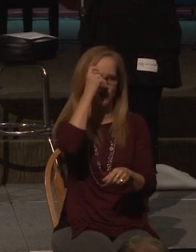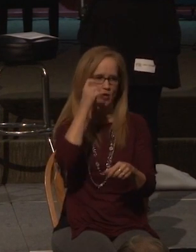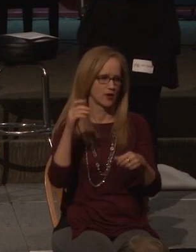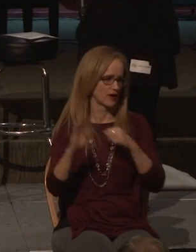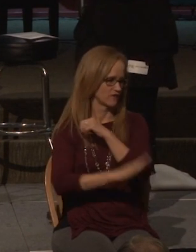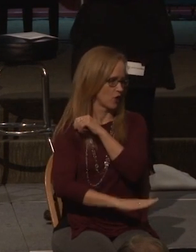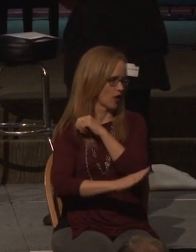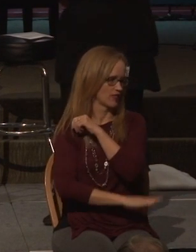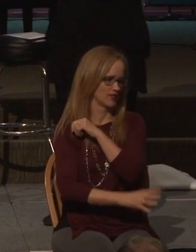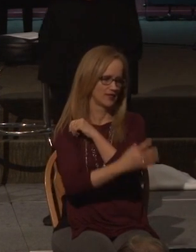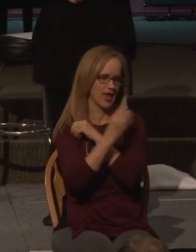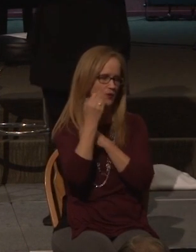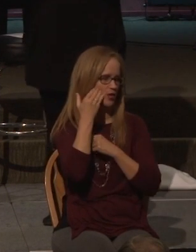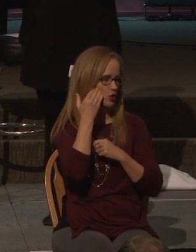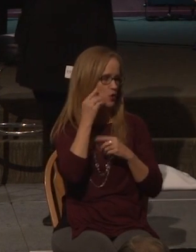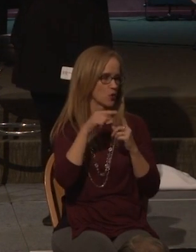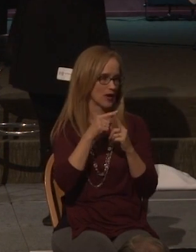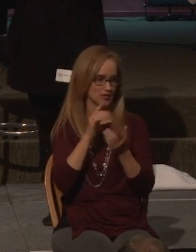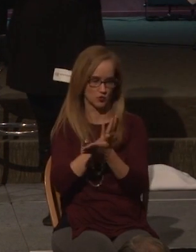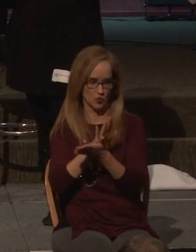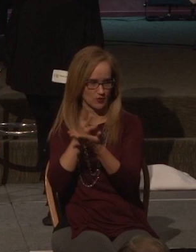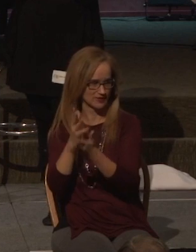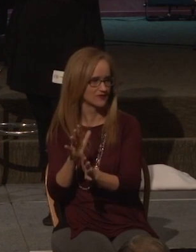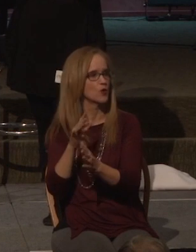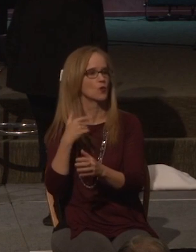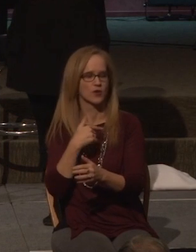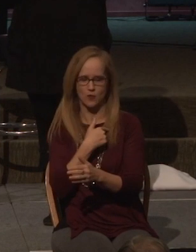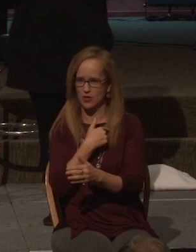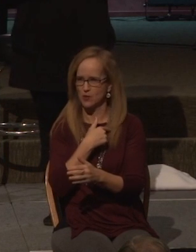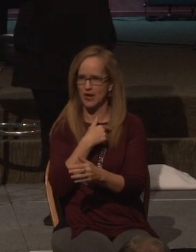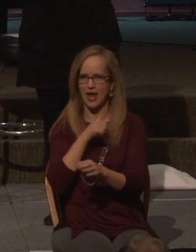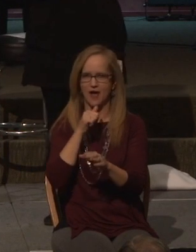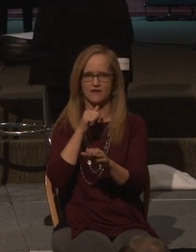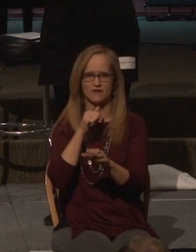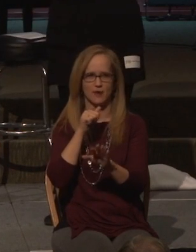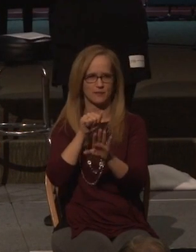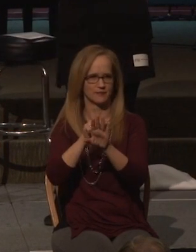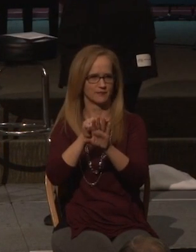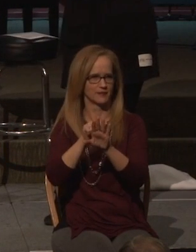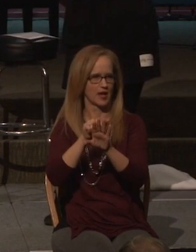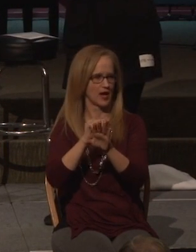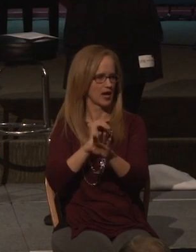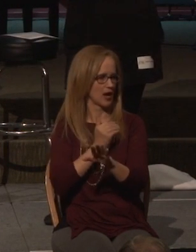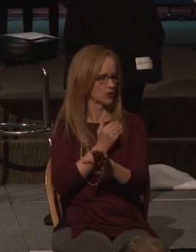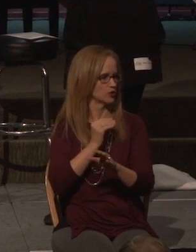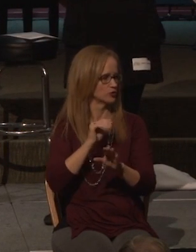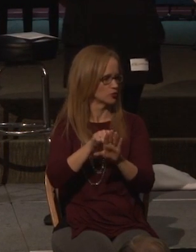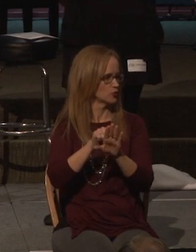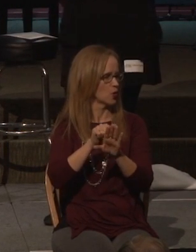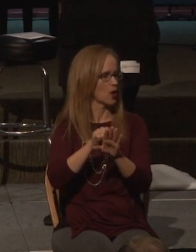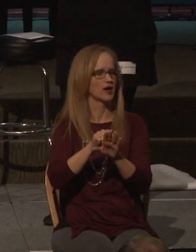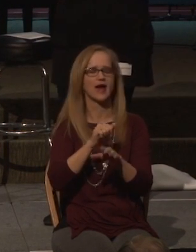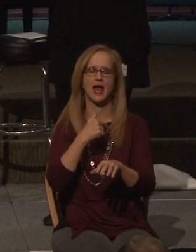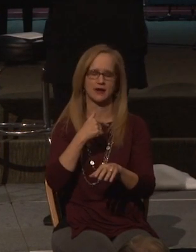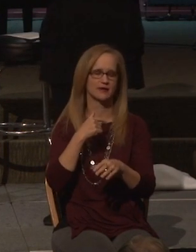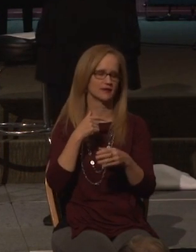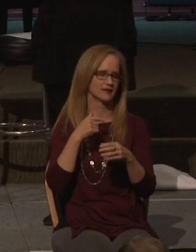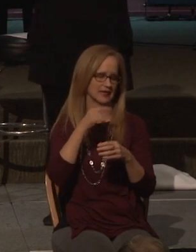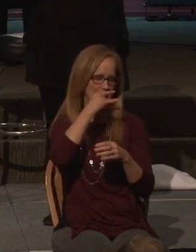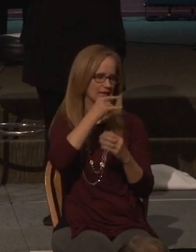fall. We knew once school was over that we'd have pounds on our door and we'd have little kids coming to play with